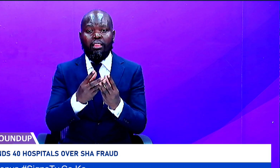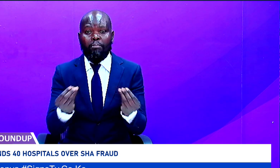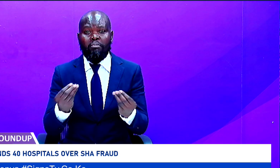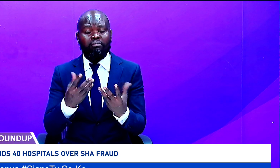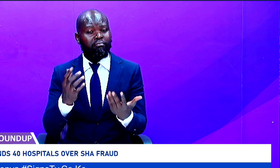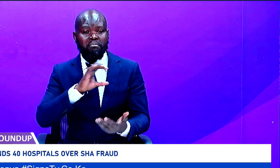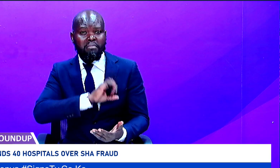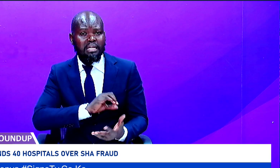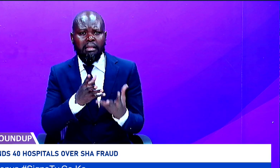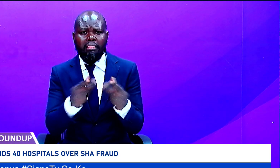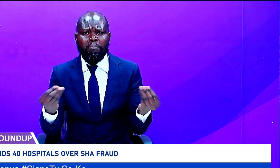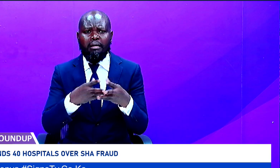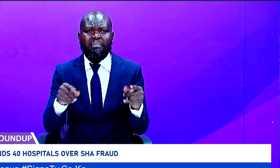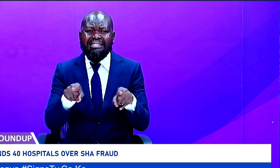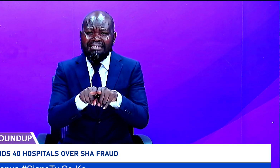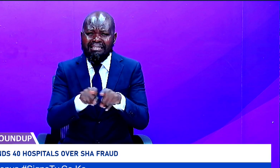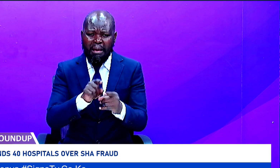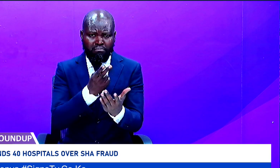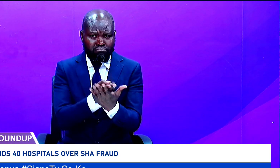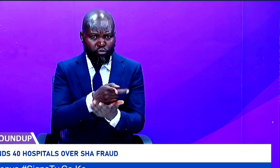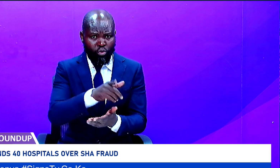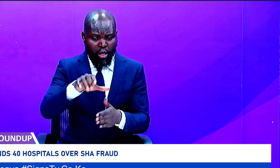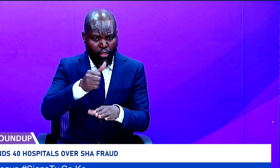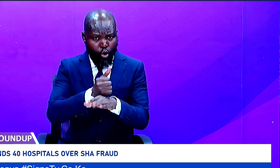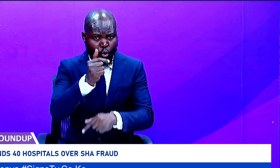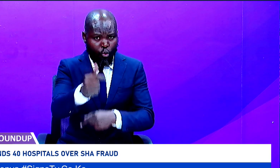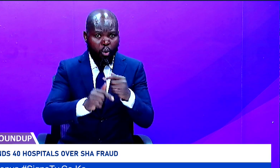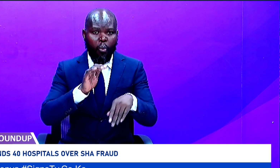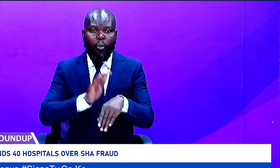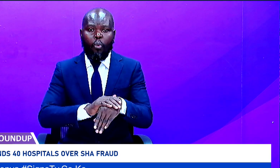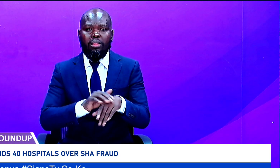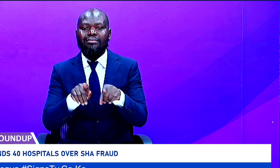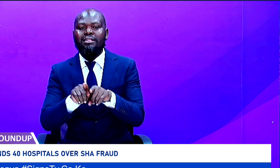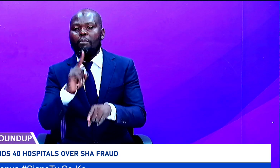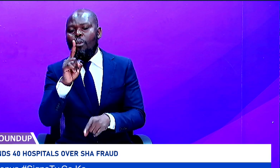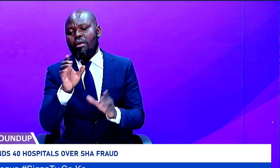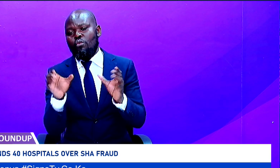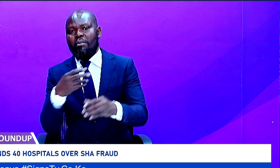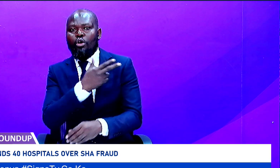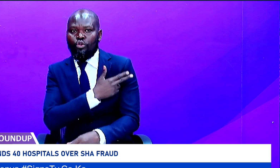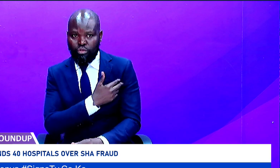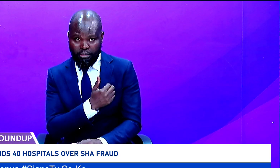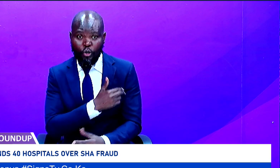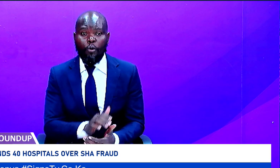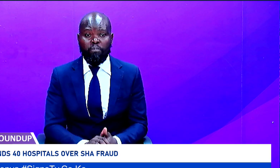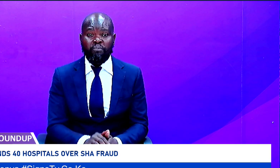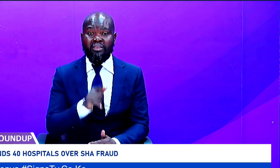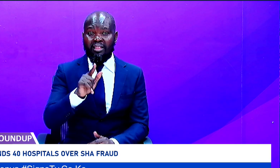the same patient admitted to only 1 hospital. The CA has announced that the names of the suspected hospitals